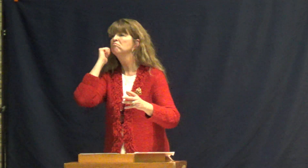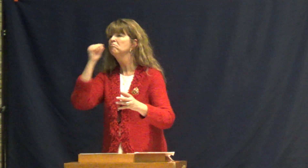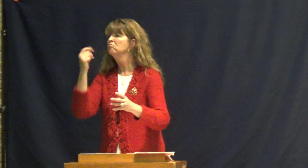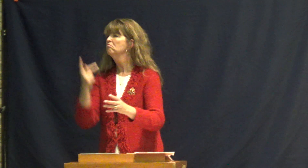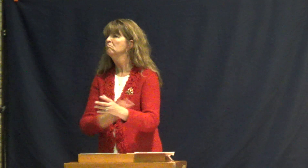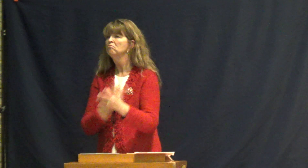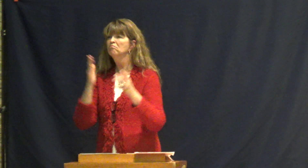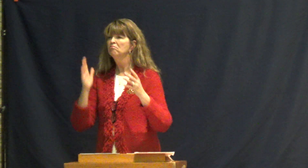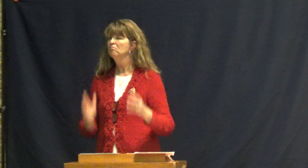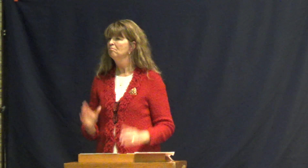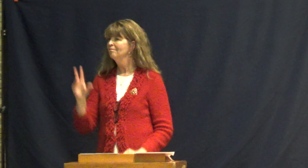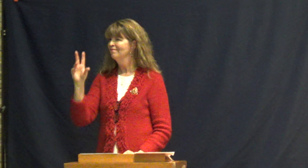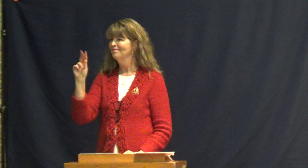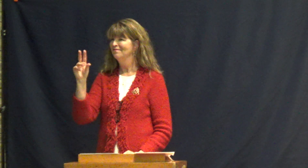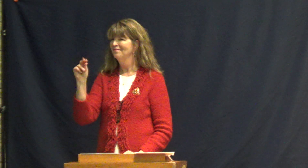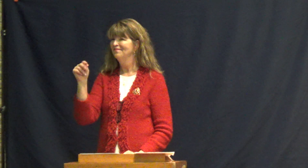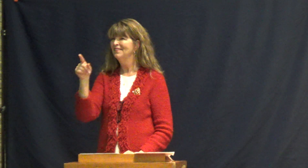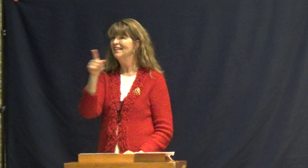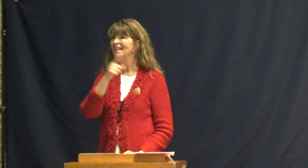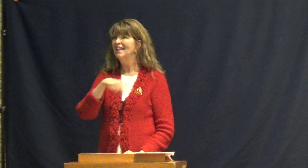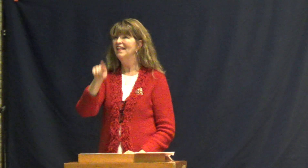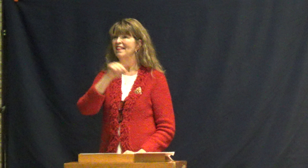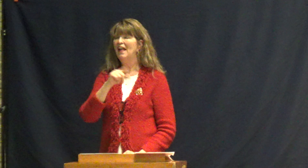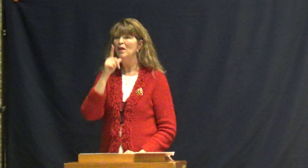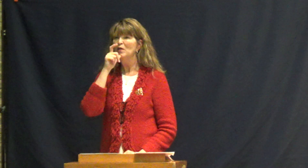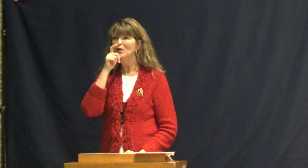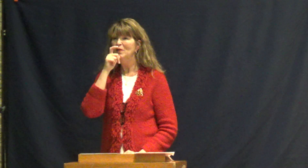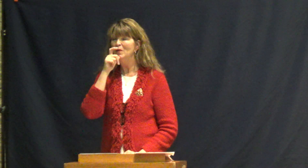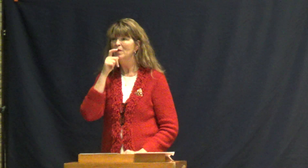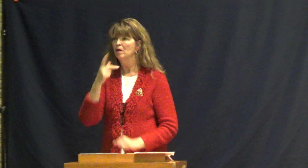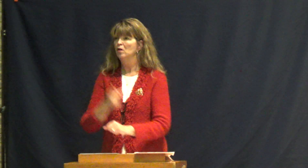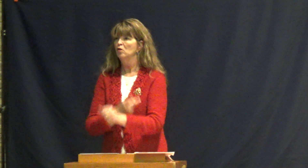shepherds were not your everyday run-of-the-mill shepherds.